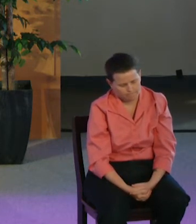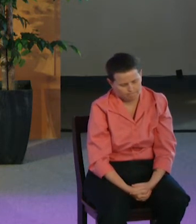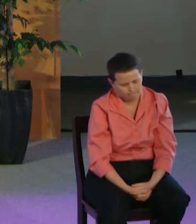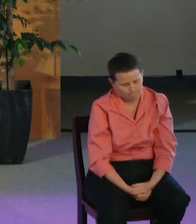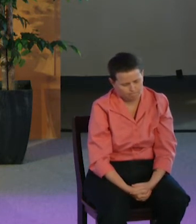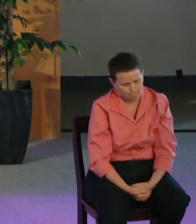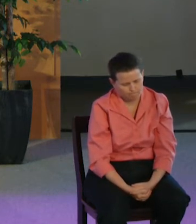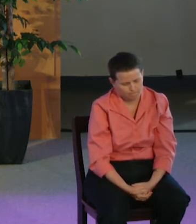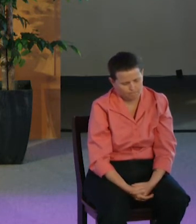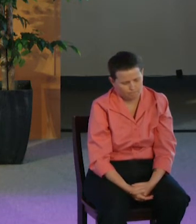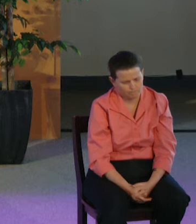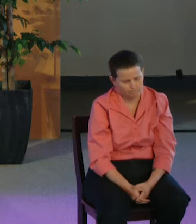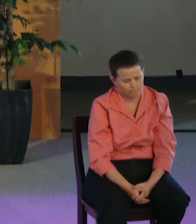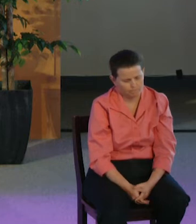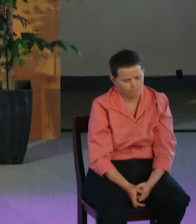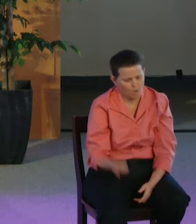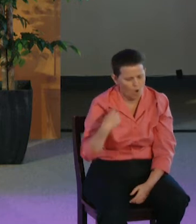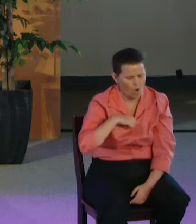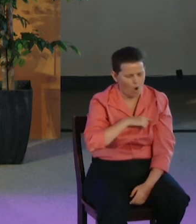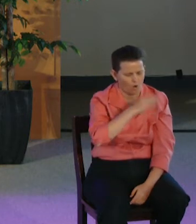Let's hold that in consciousness as we